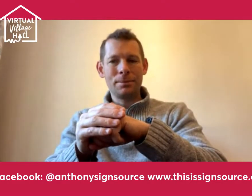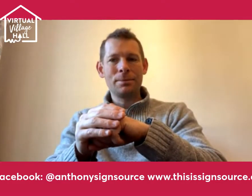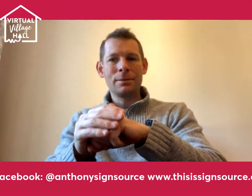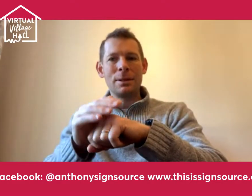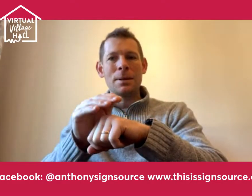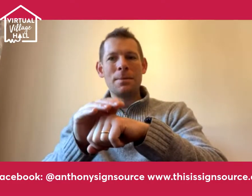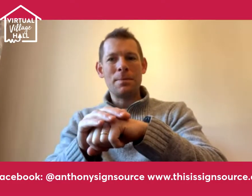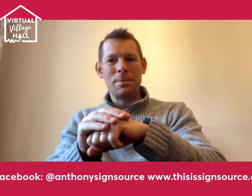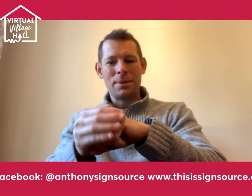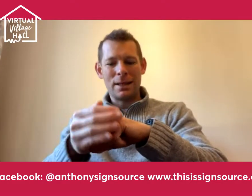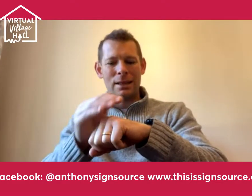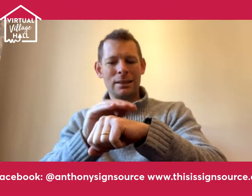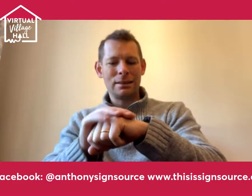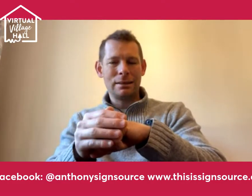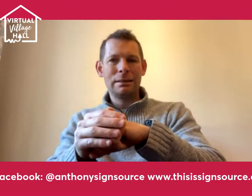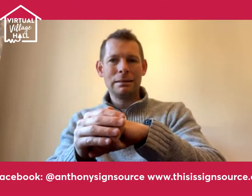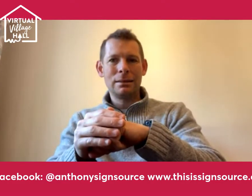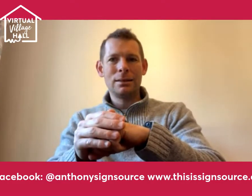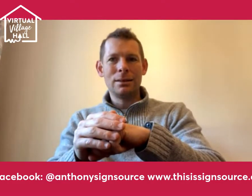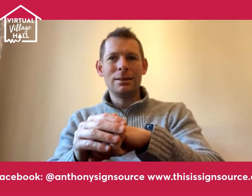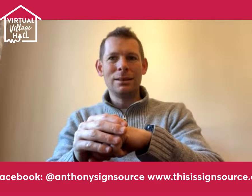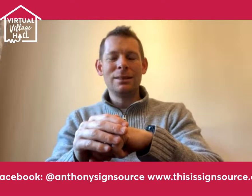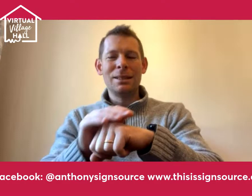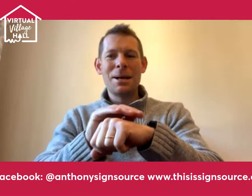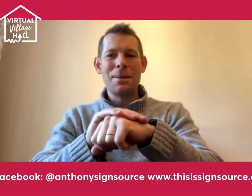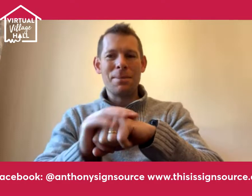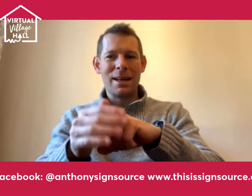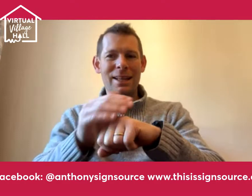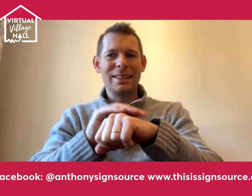UK in many regions would be this for pet.